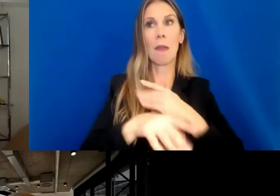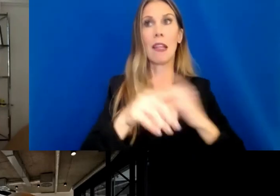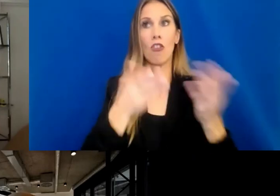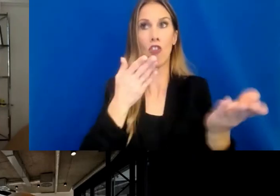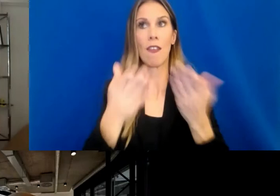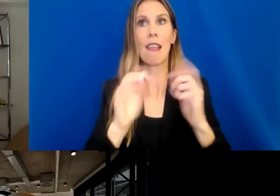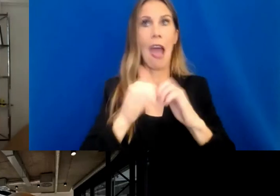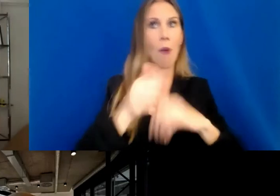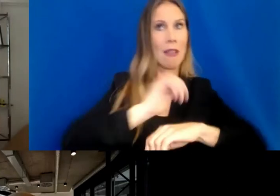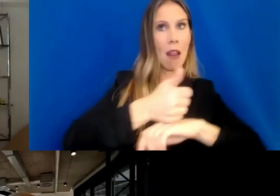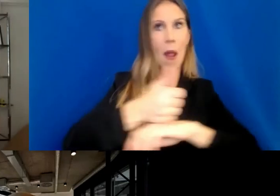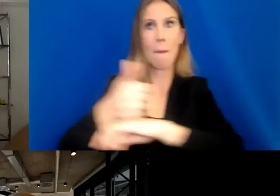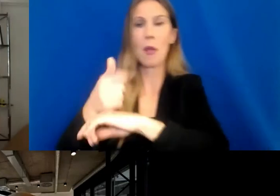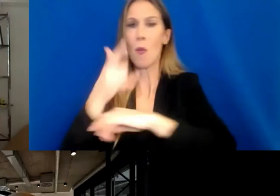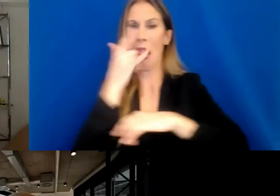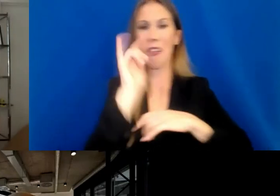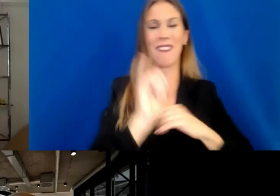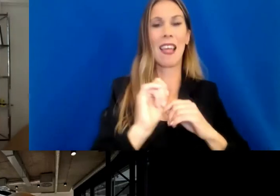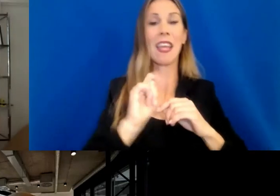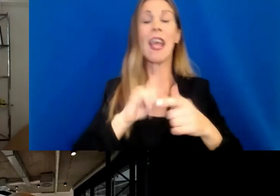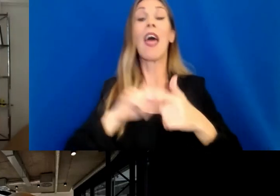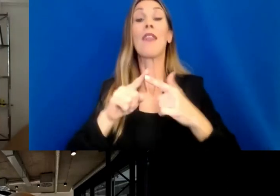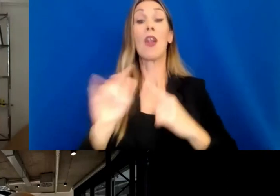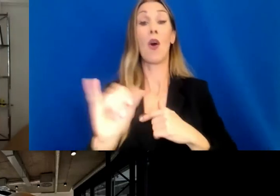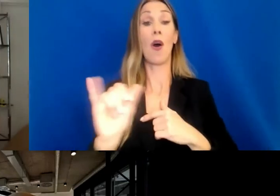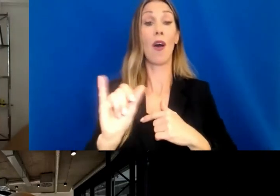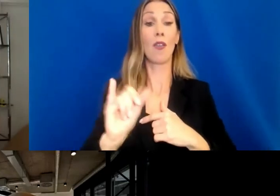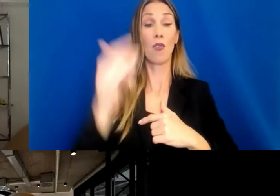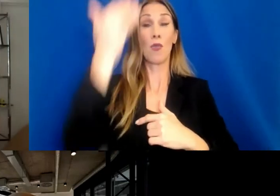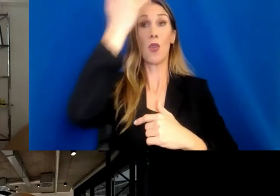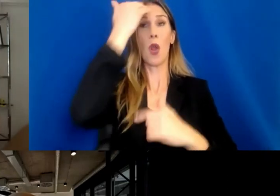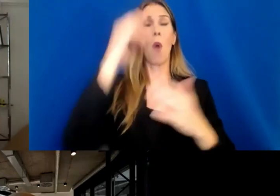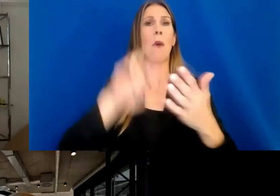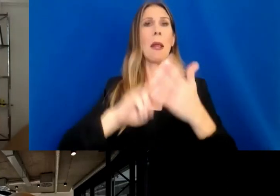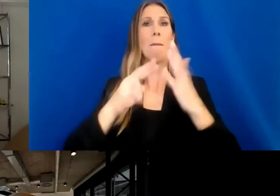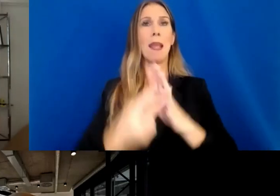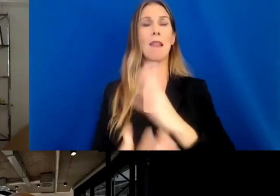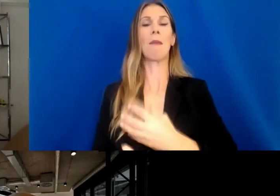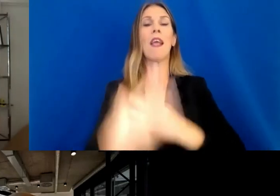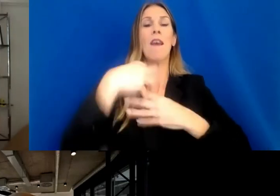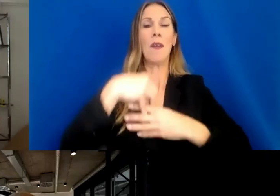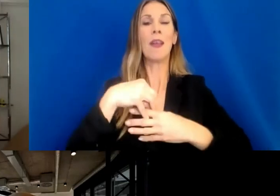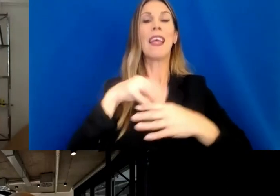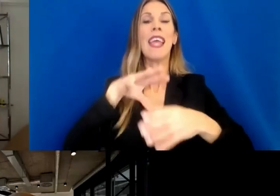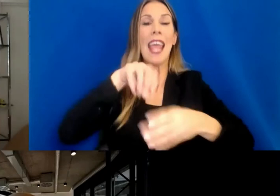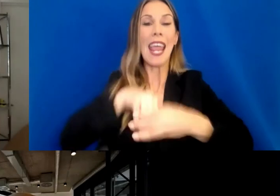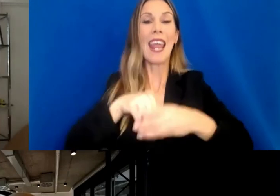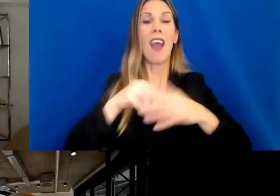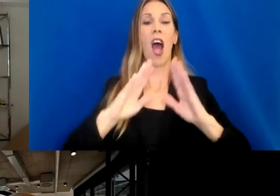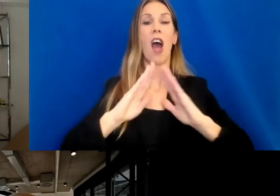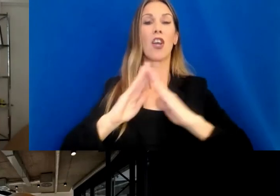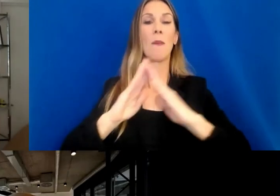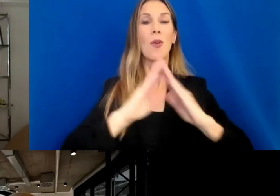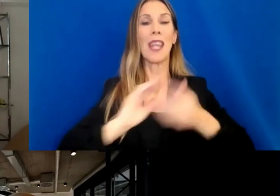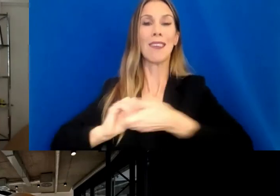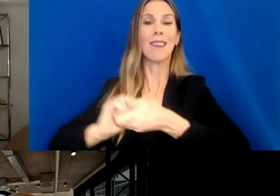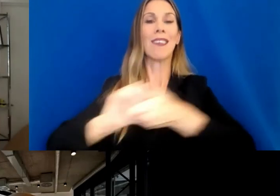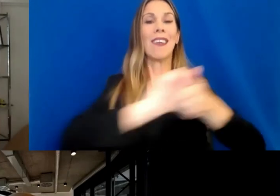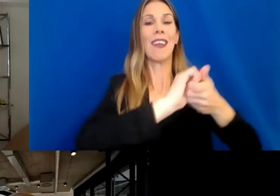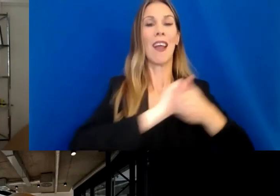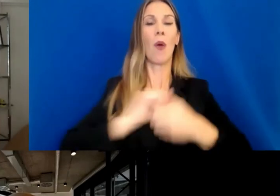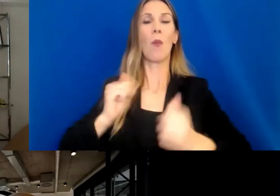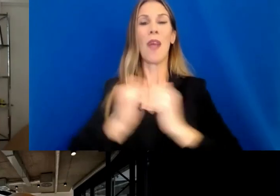one form or another, but what it means to be part of a community where that is a primary commitment and